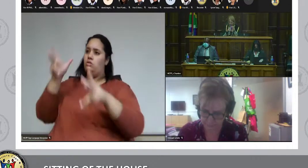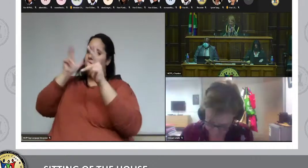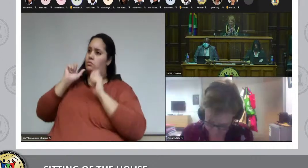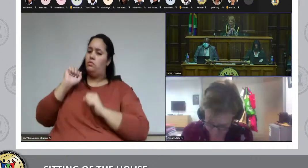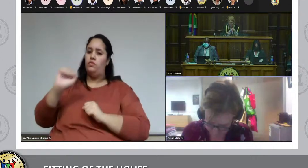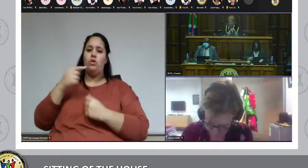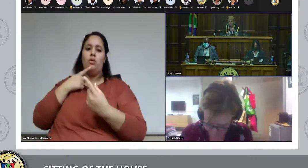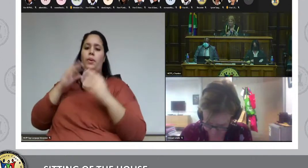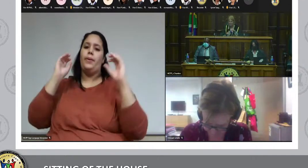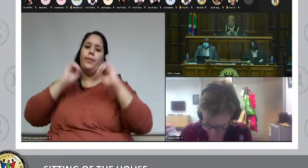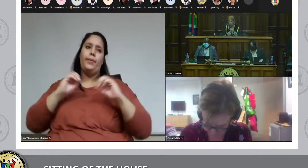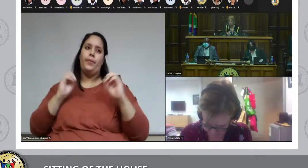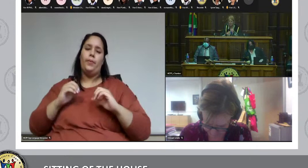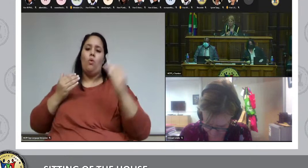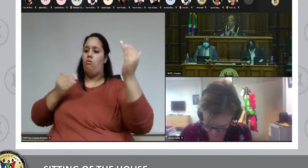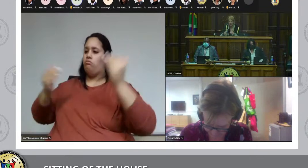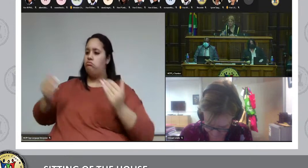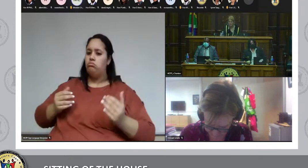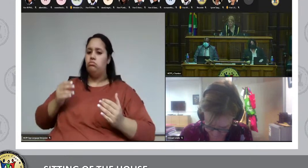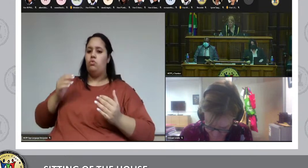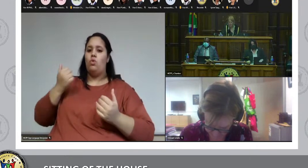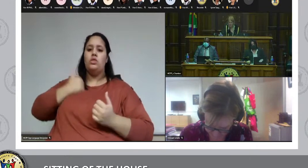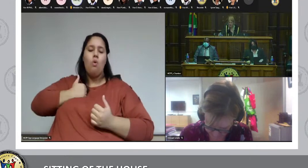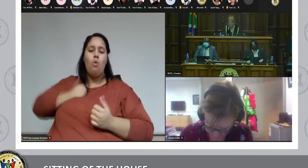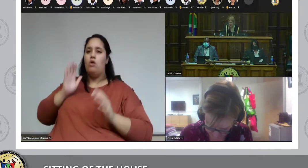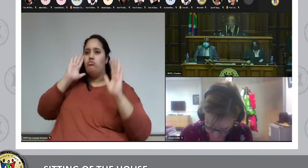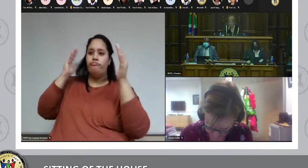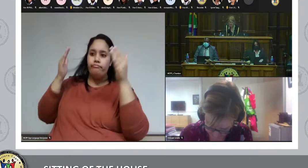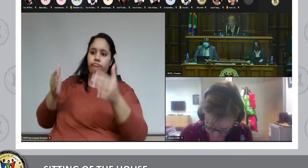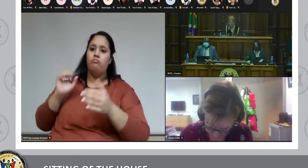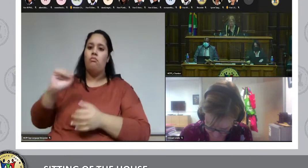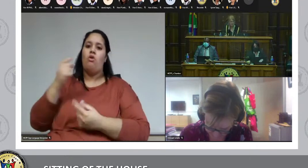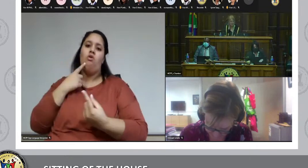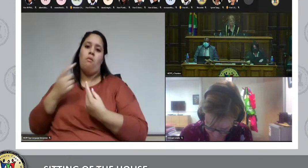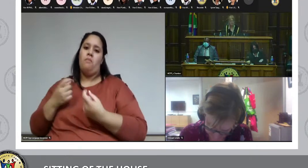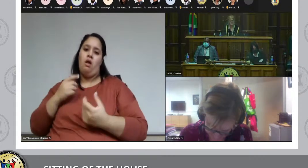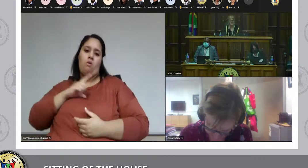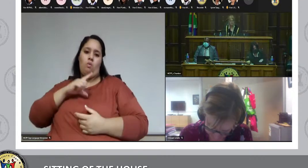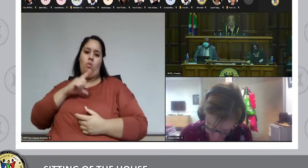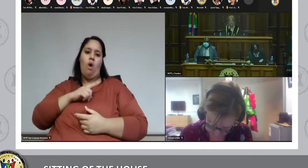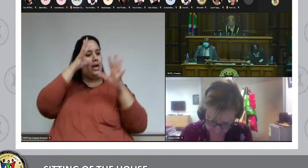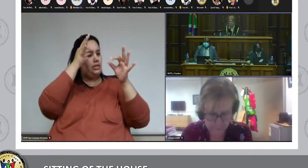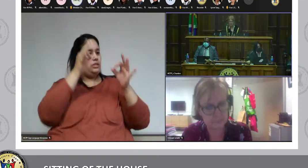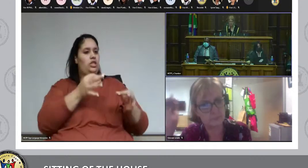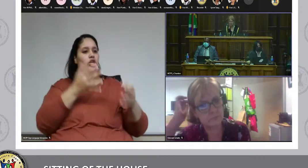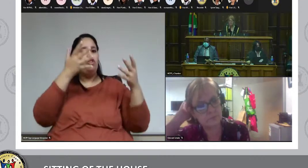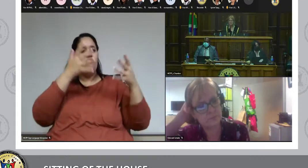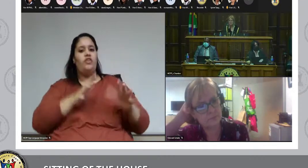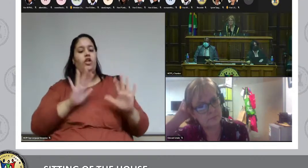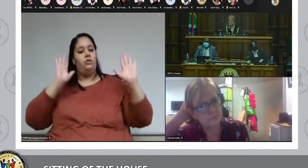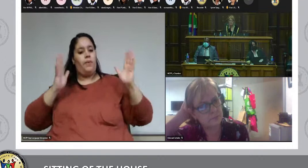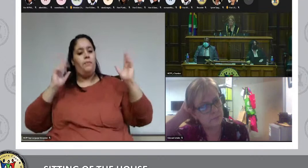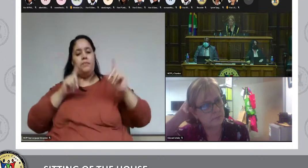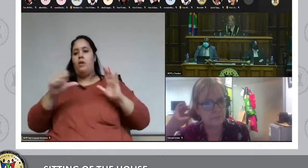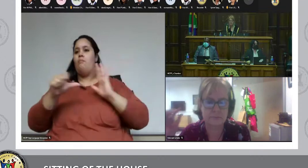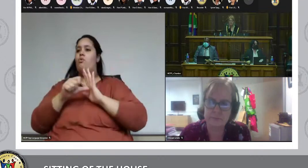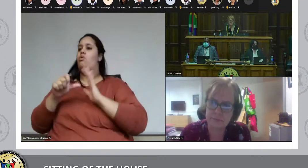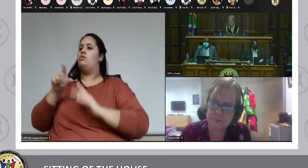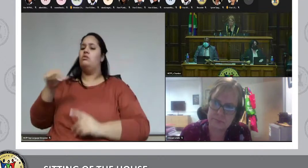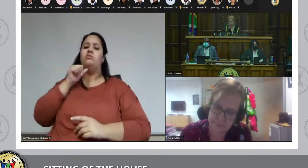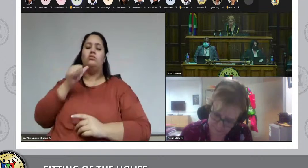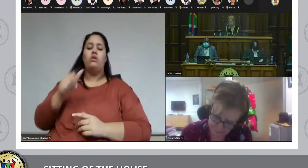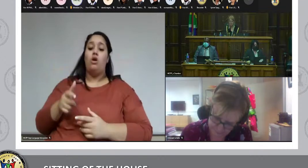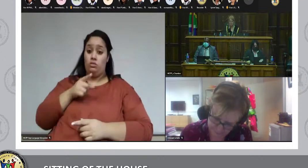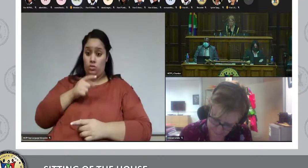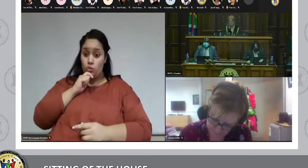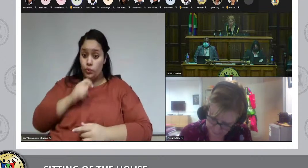or did not accommodate or do not want to accommodate it because it was a decision made and they were not important in that regard. Is